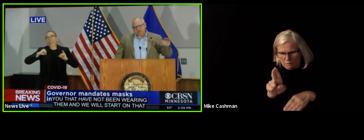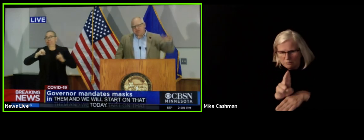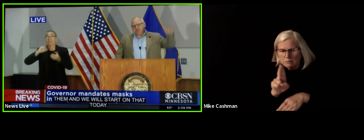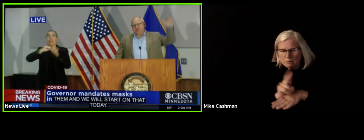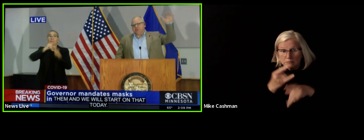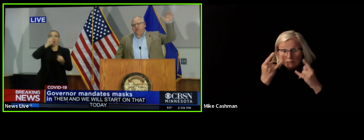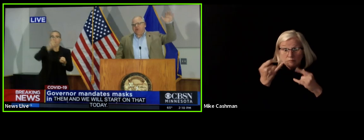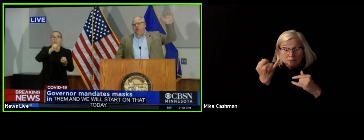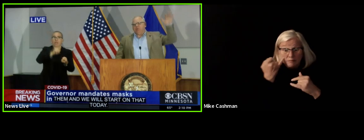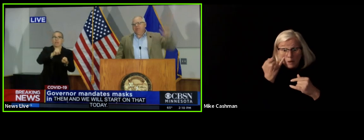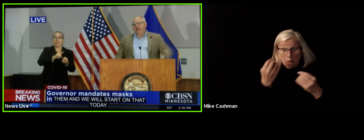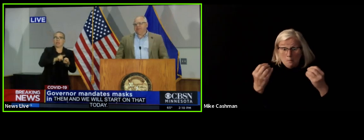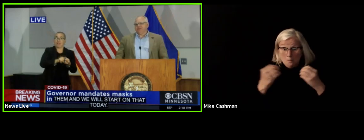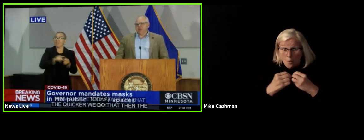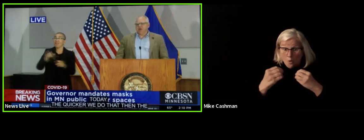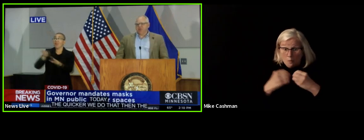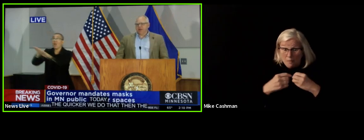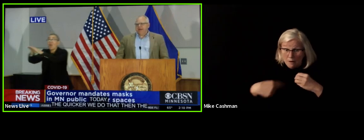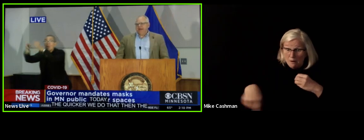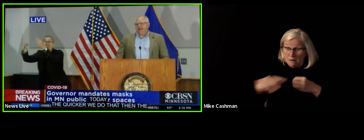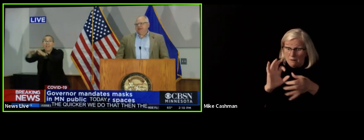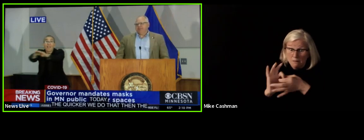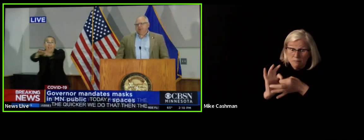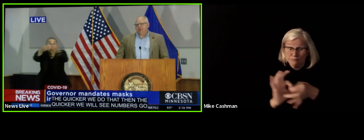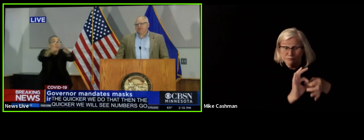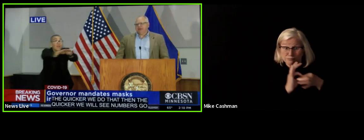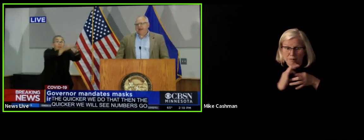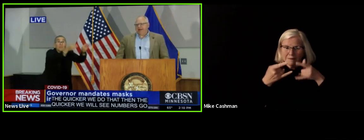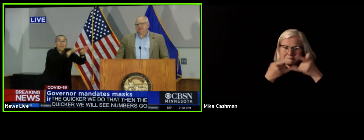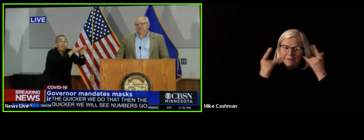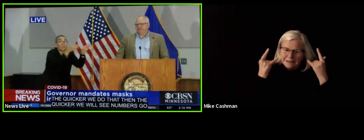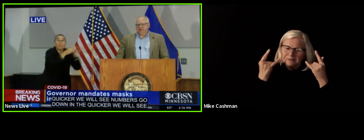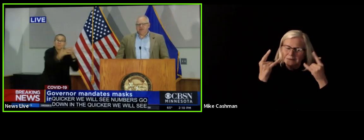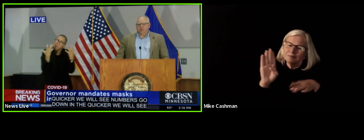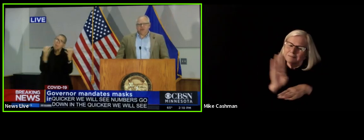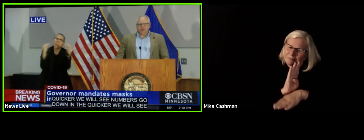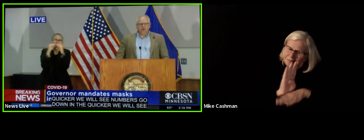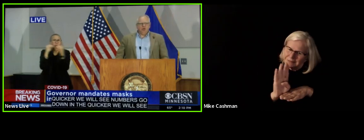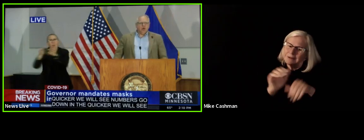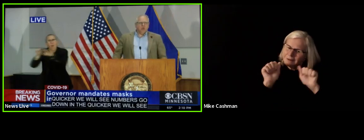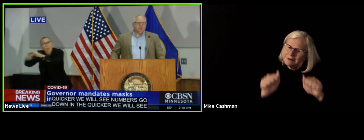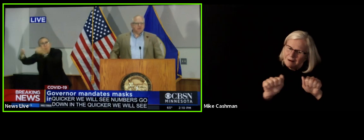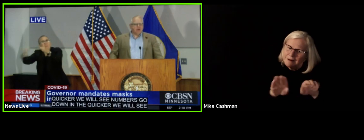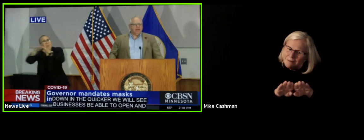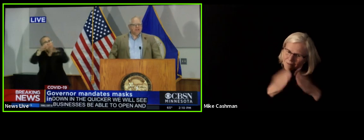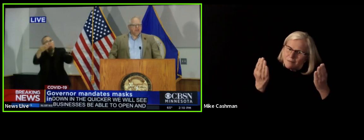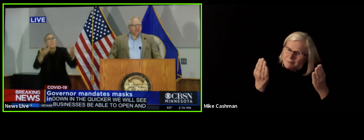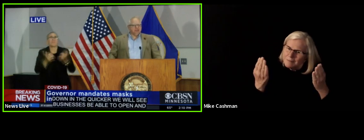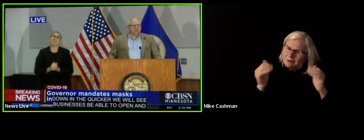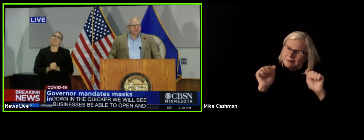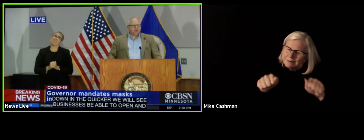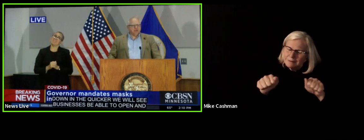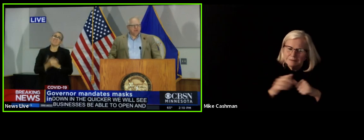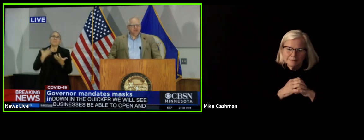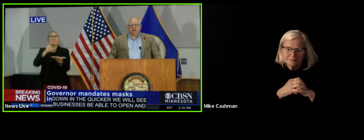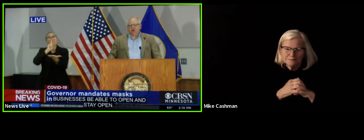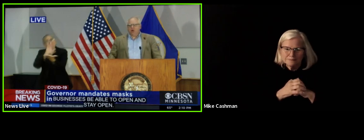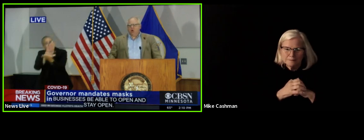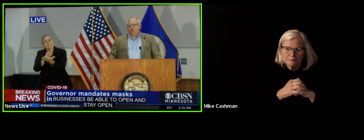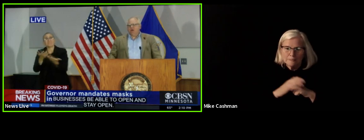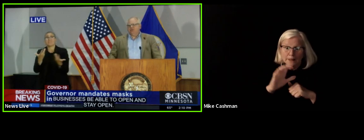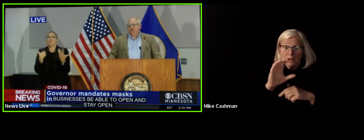to see businesses be able to open back up and stay open. And as I promised and asked and said that we would do, we would try and adjust as the situation adjusts.